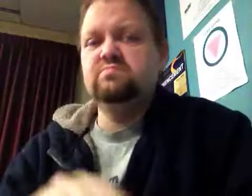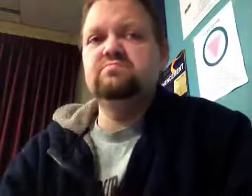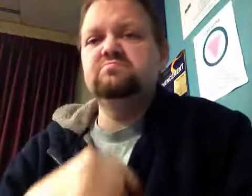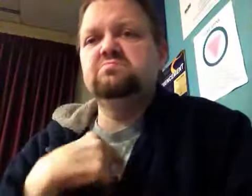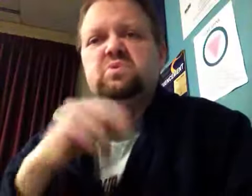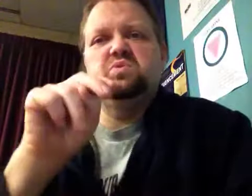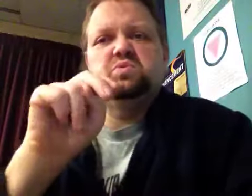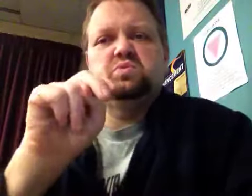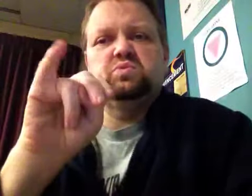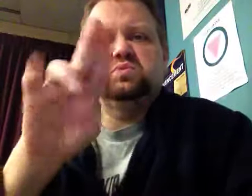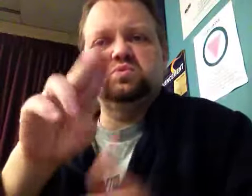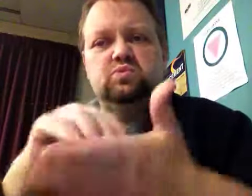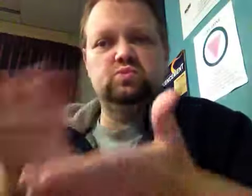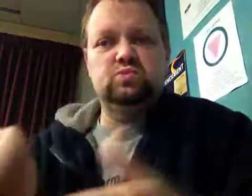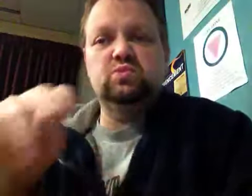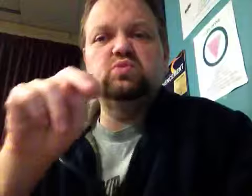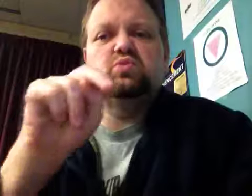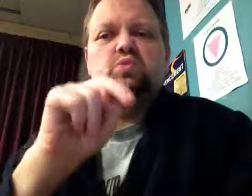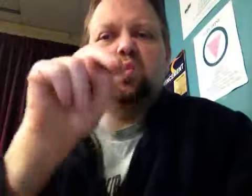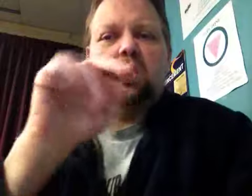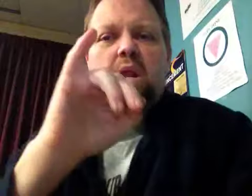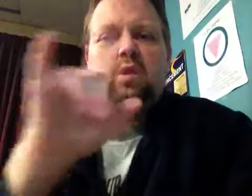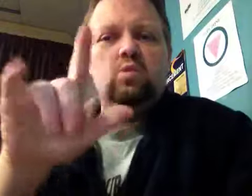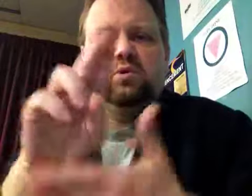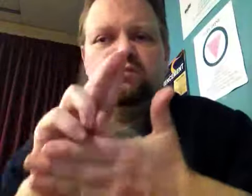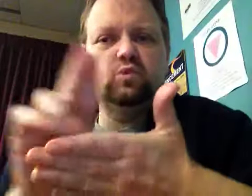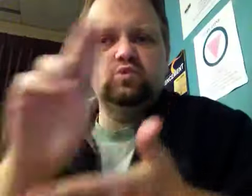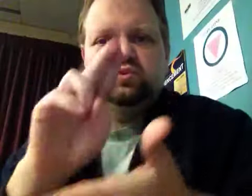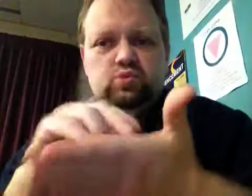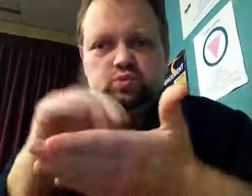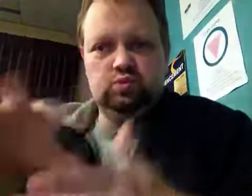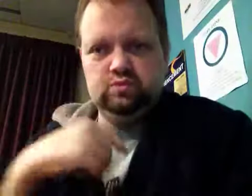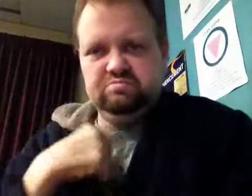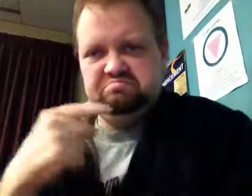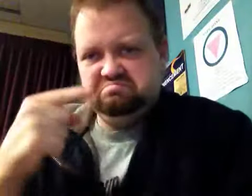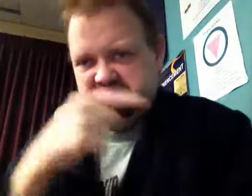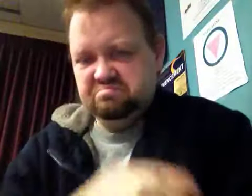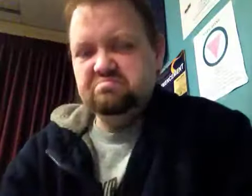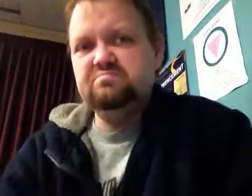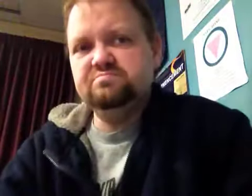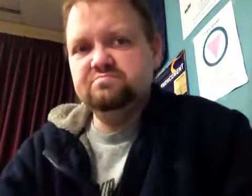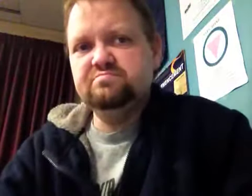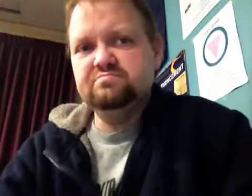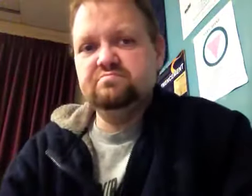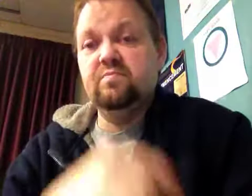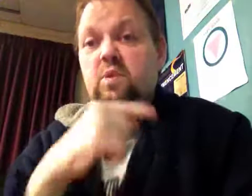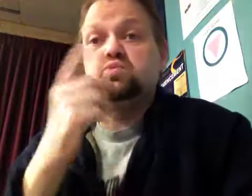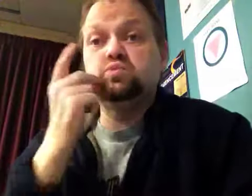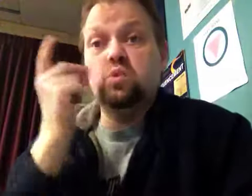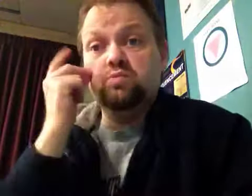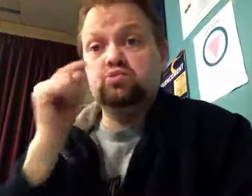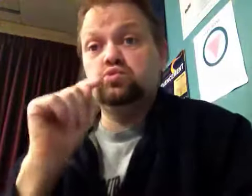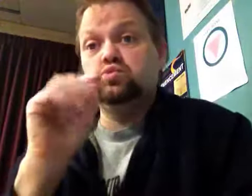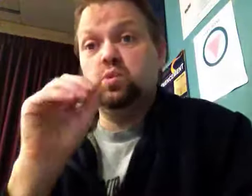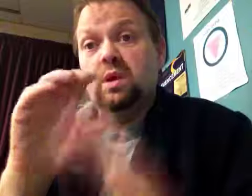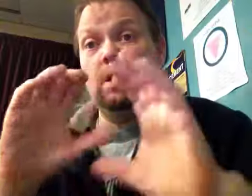my talents to South Carolina. So here's the thing. For almost all of last year, people were on a tear complaining